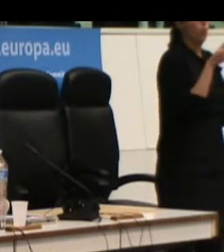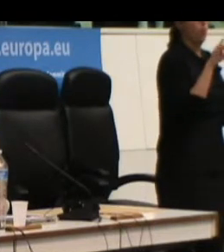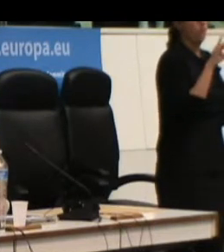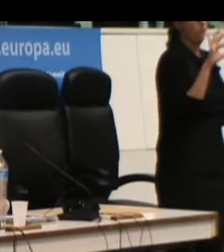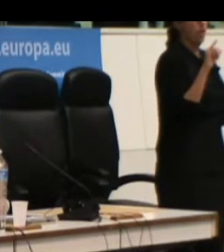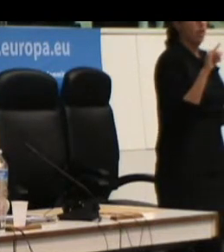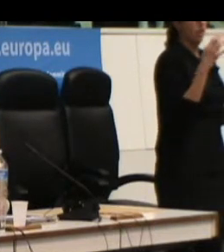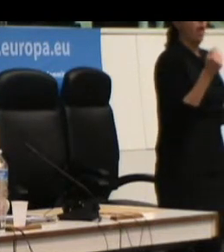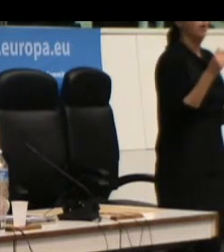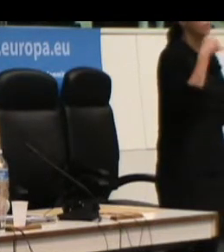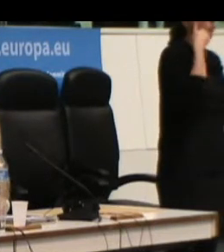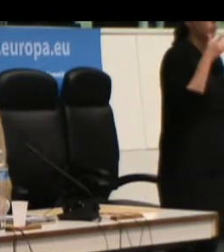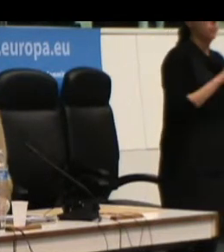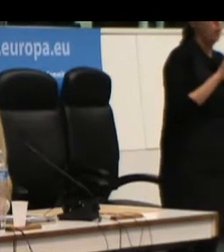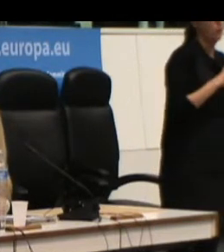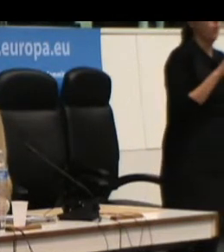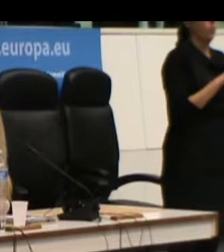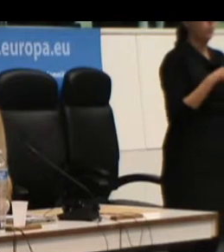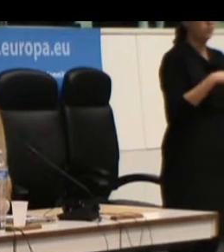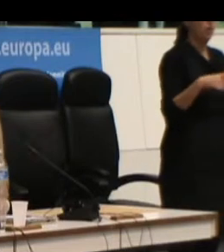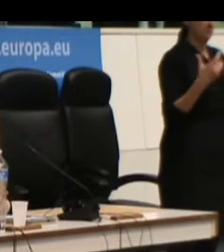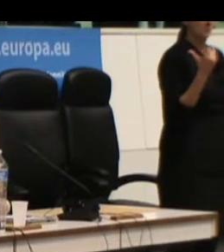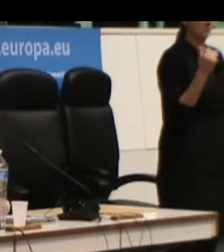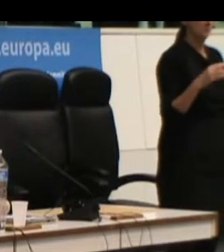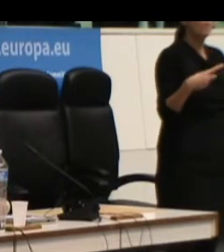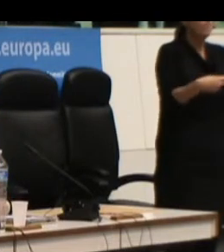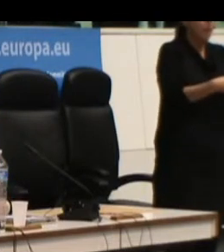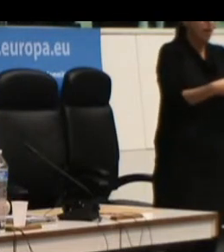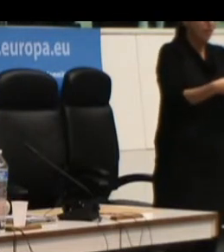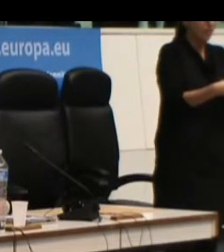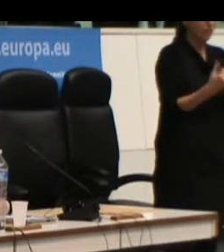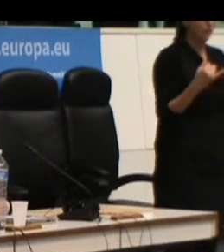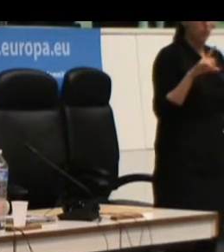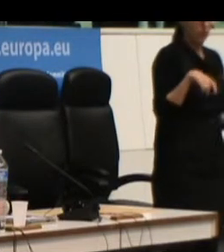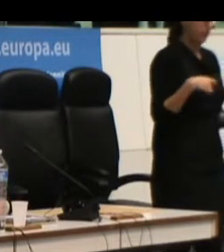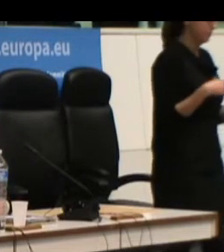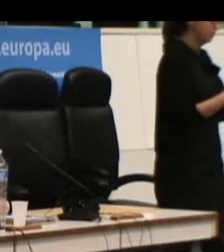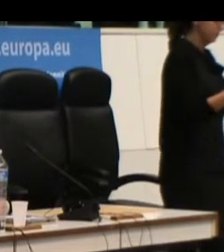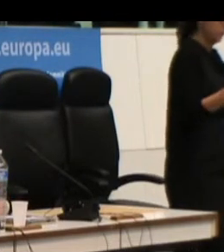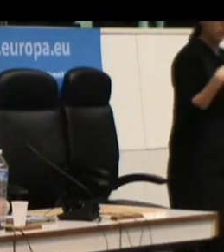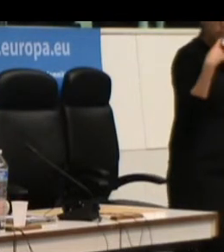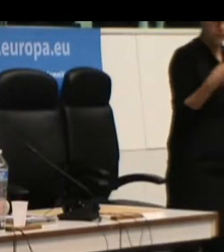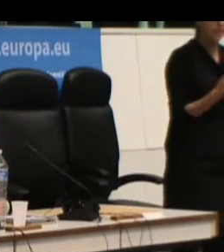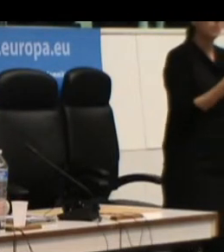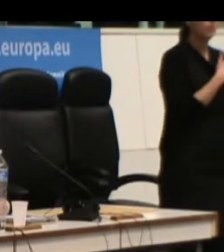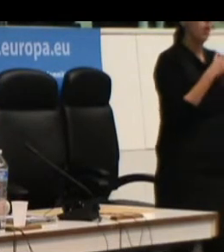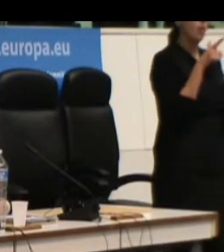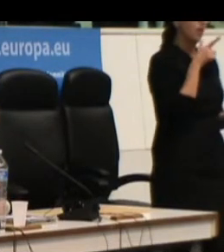tablets. And we also do allow you to plug your bit of kit in. We were talking about this over